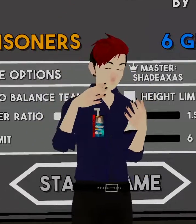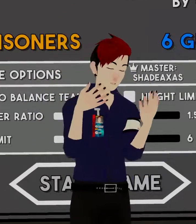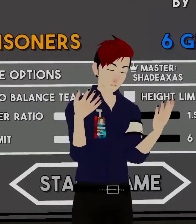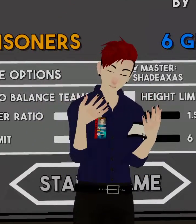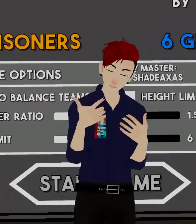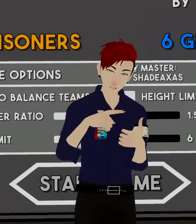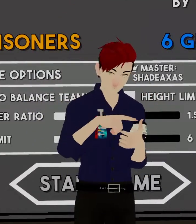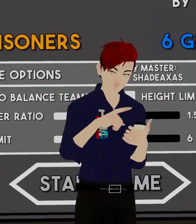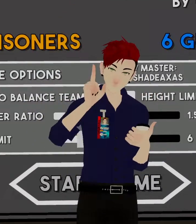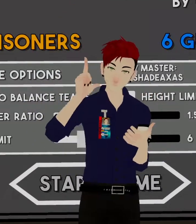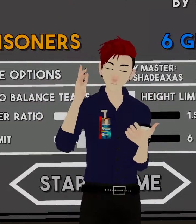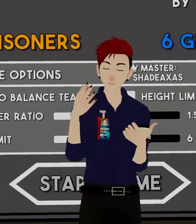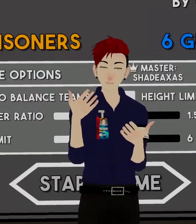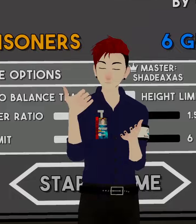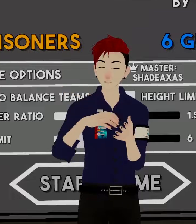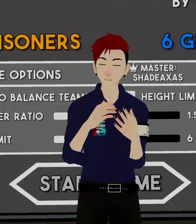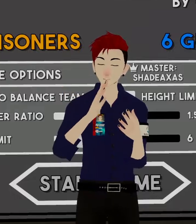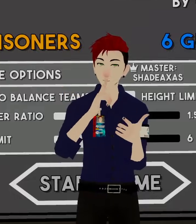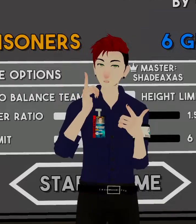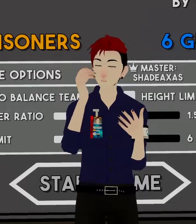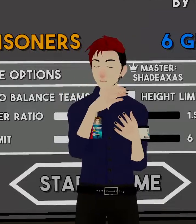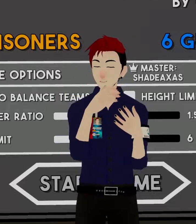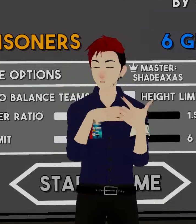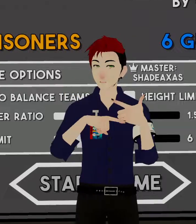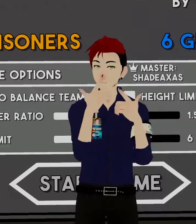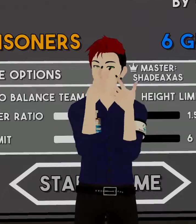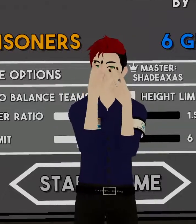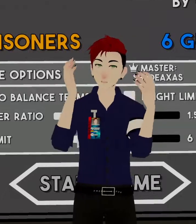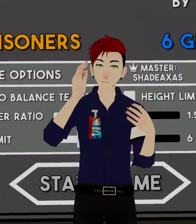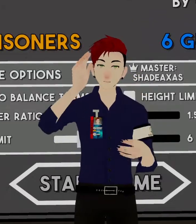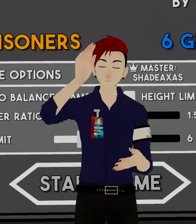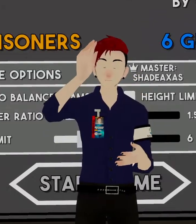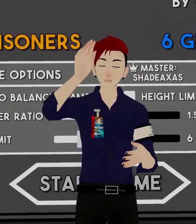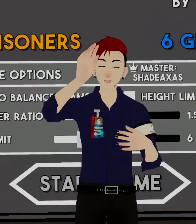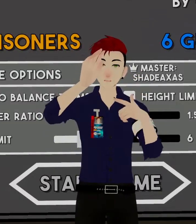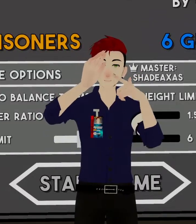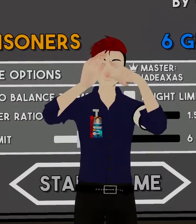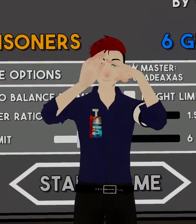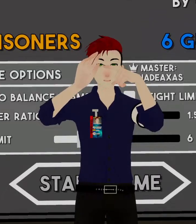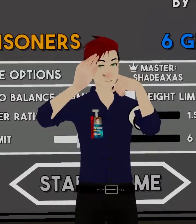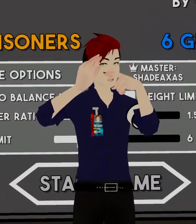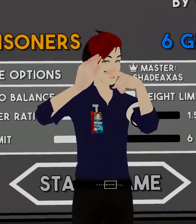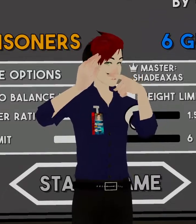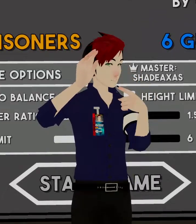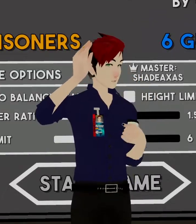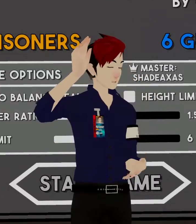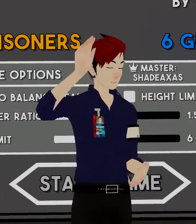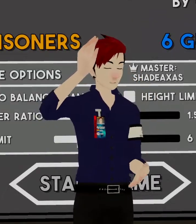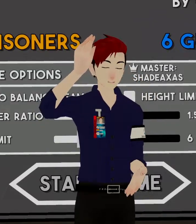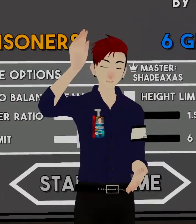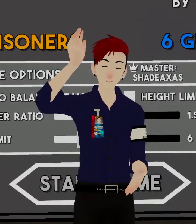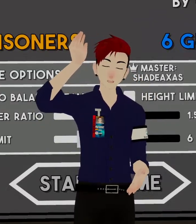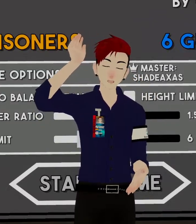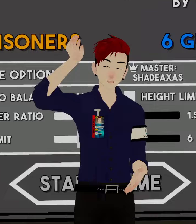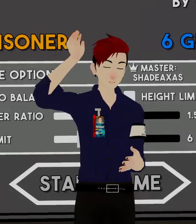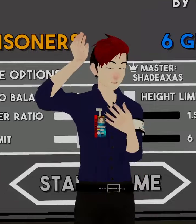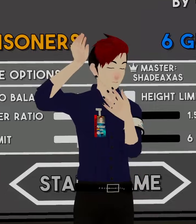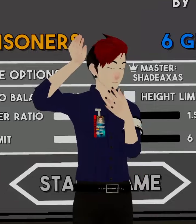You can, again, it's so weird to do in VR. So it's kind of a C hand, kind of a claw hand, and